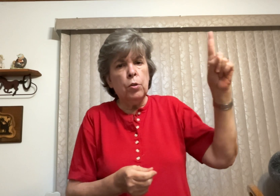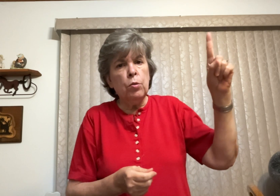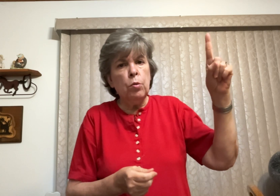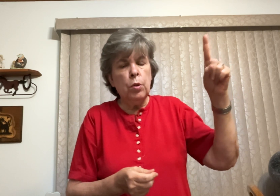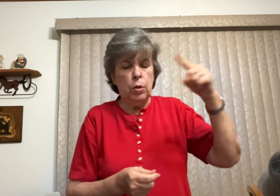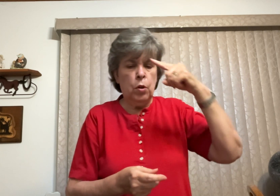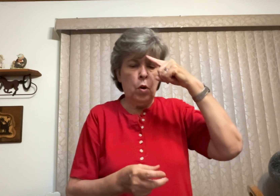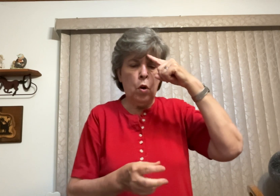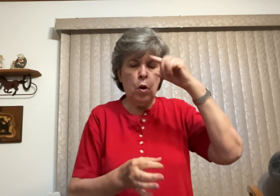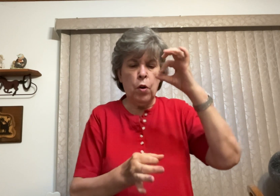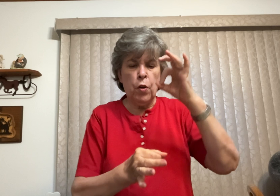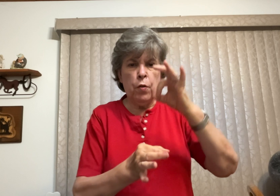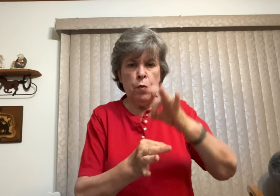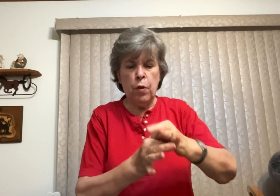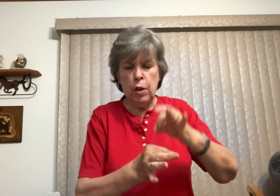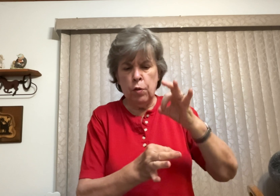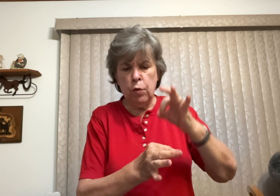You are faithful.